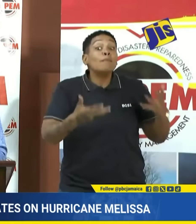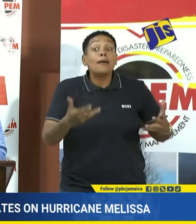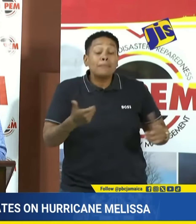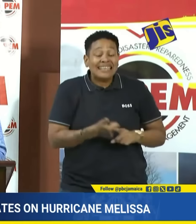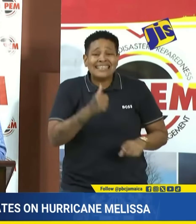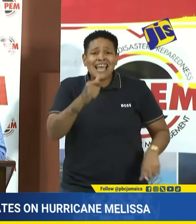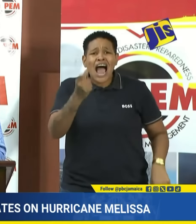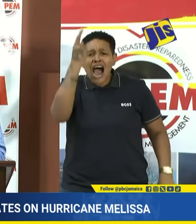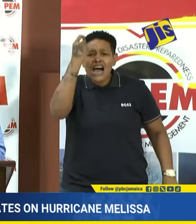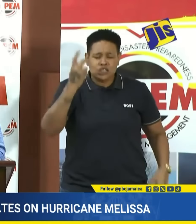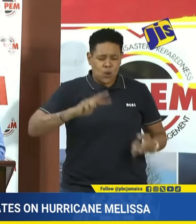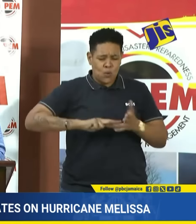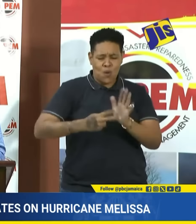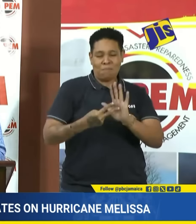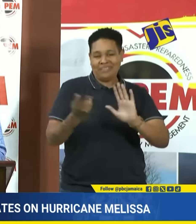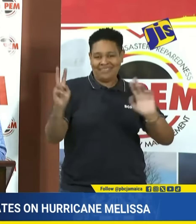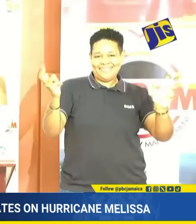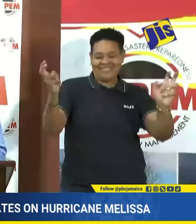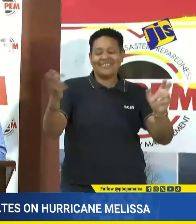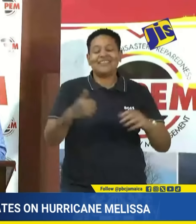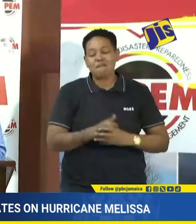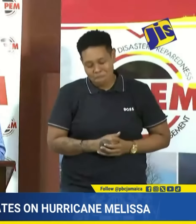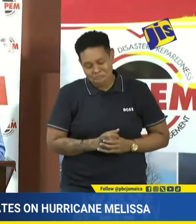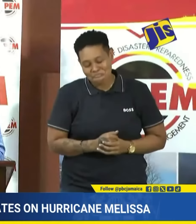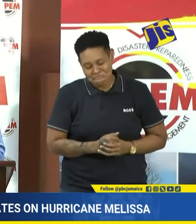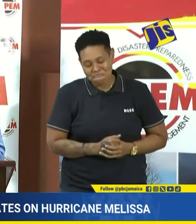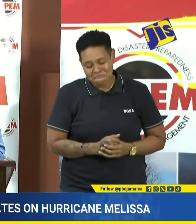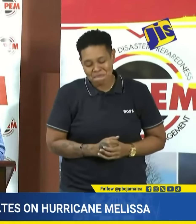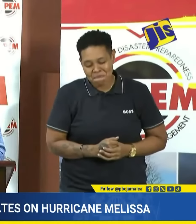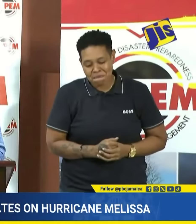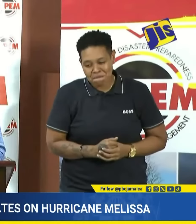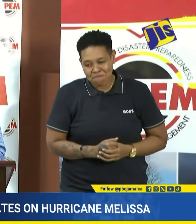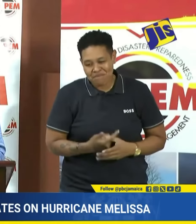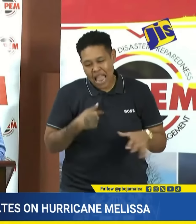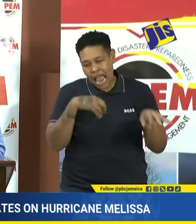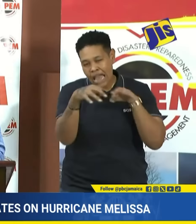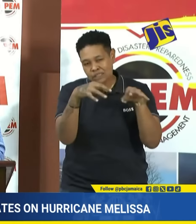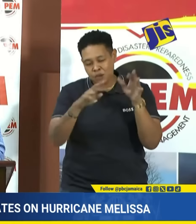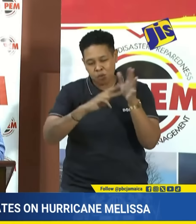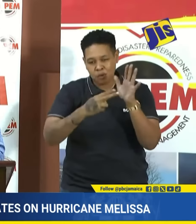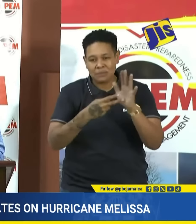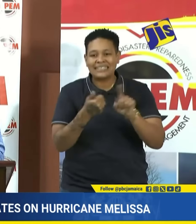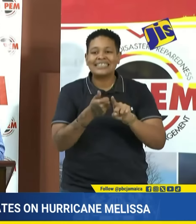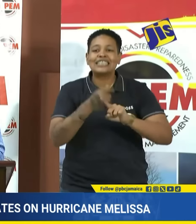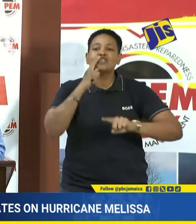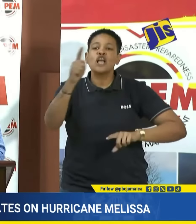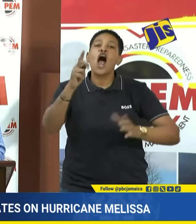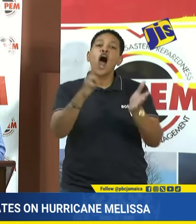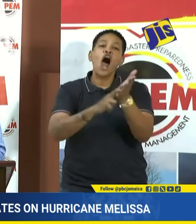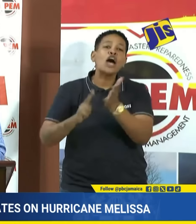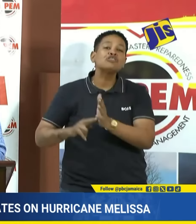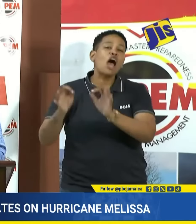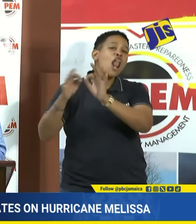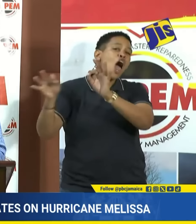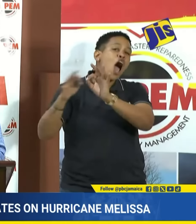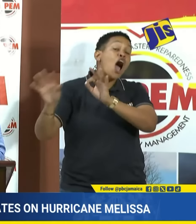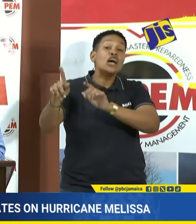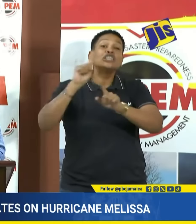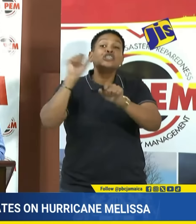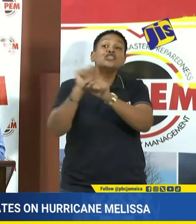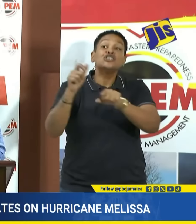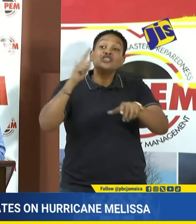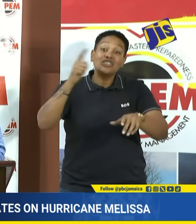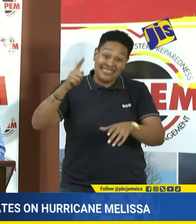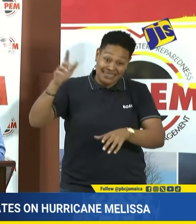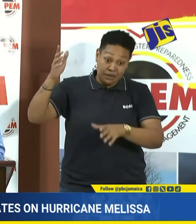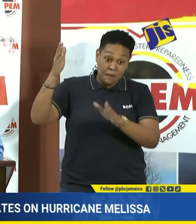not understand force majeure, let me just say, it is a contract clause that relieves